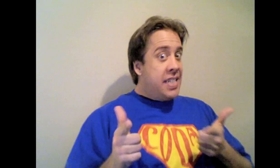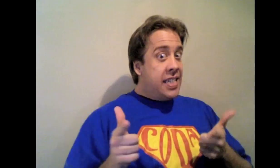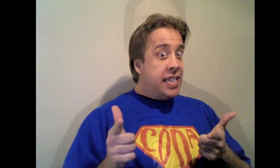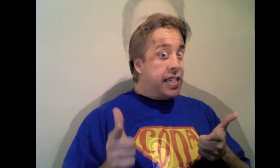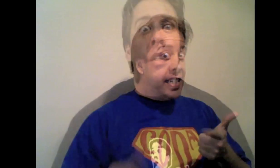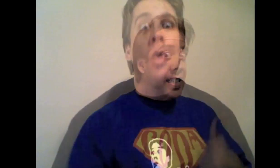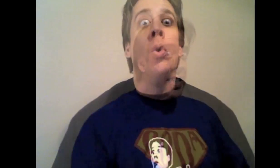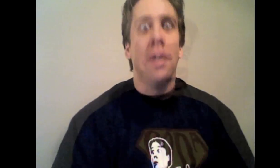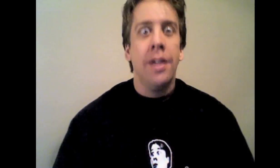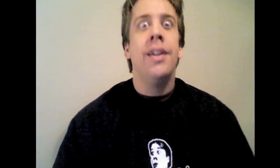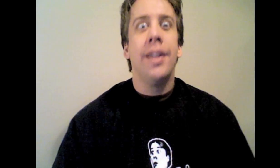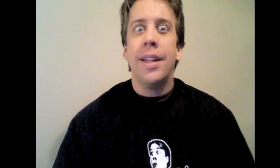a Coda.